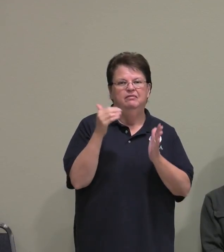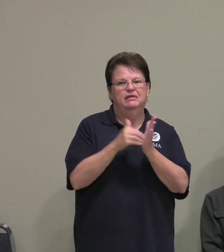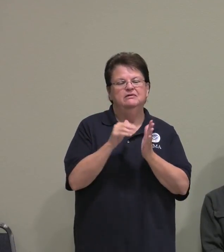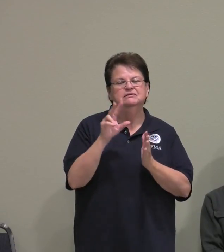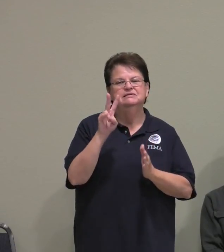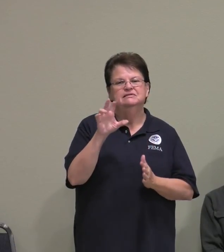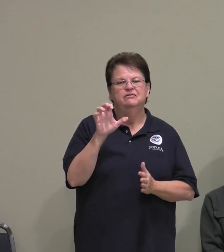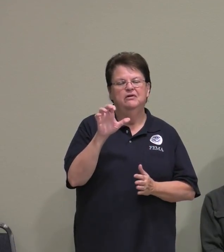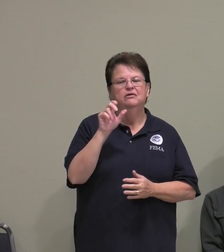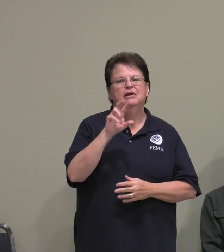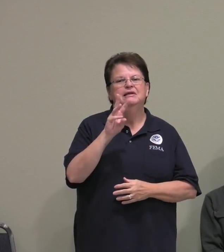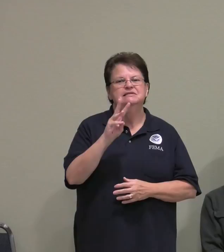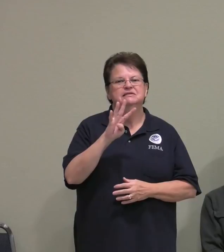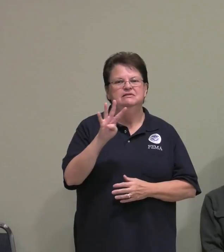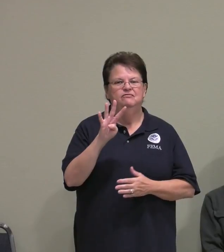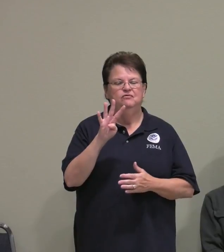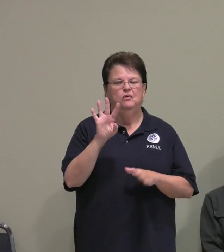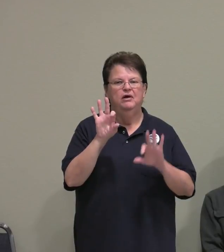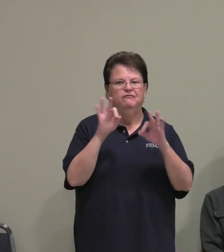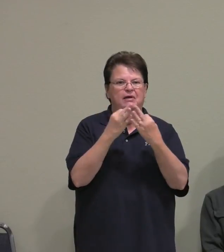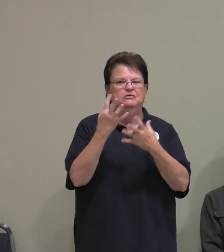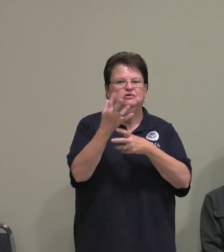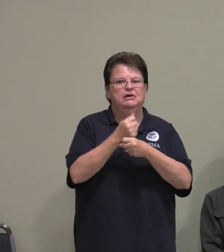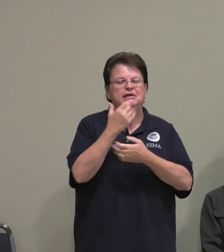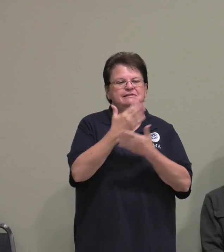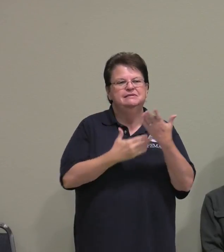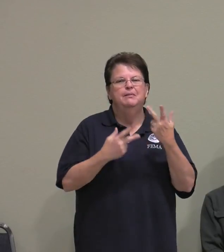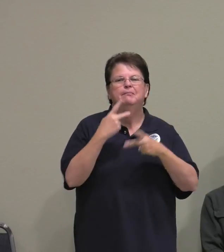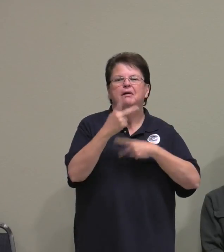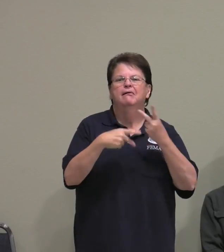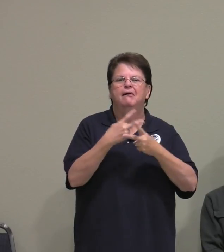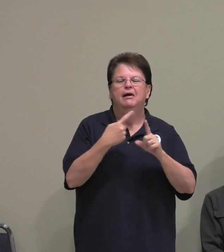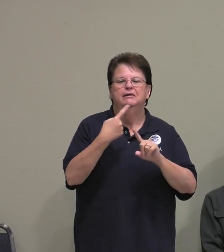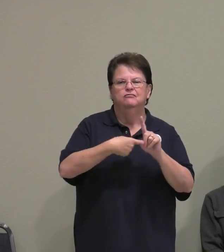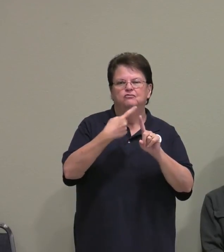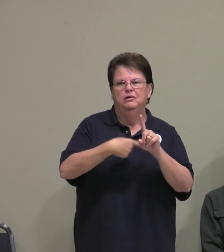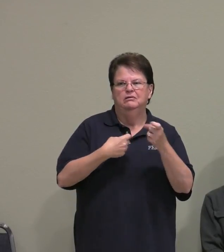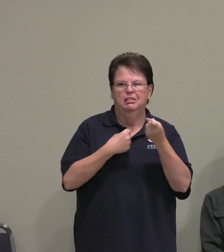5,764 families are receiving some form of rental assistance.